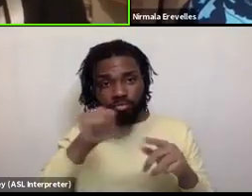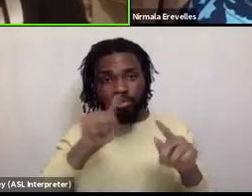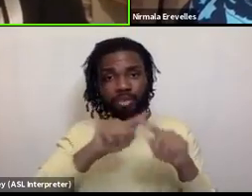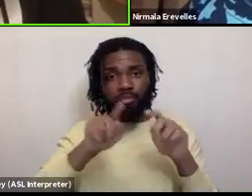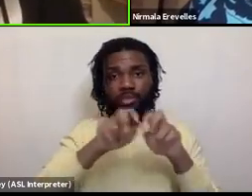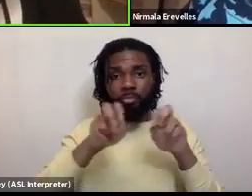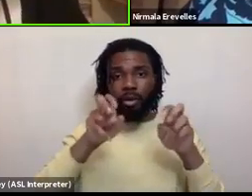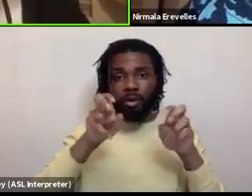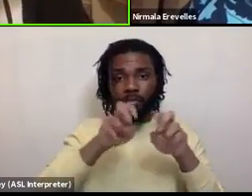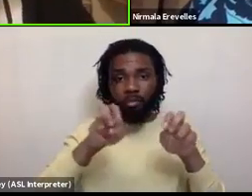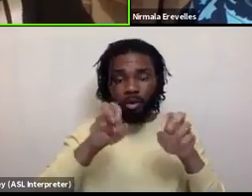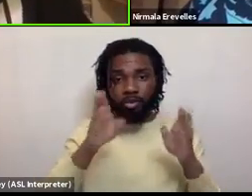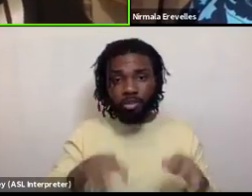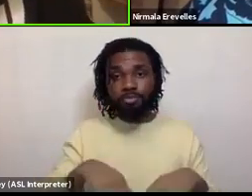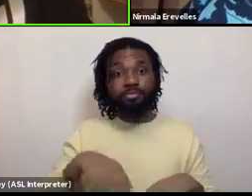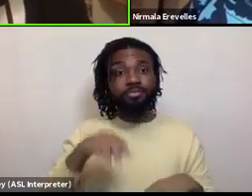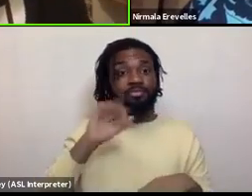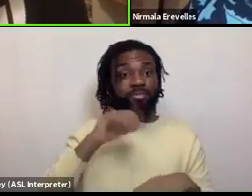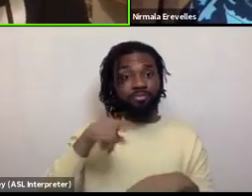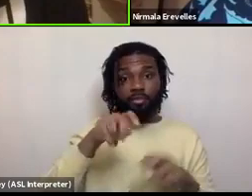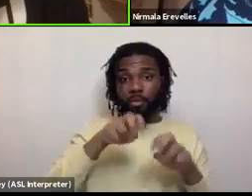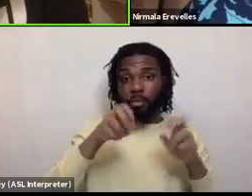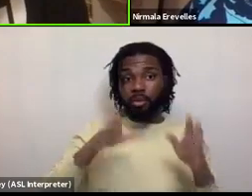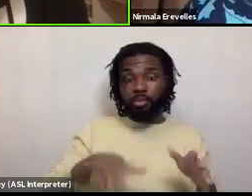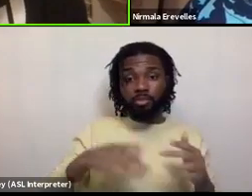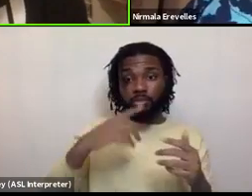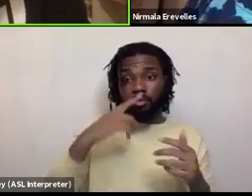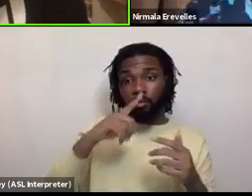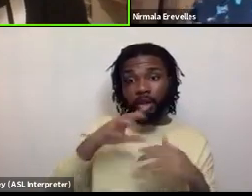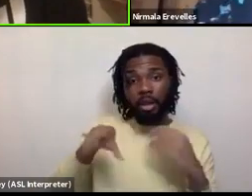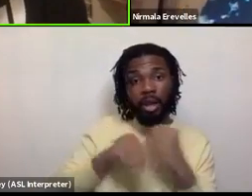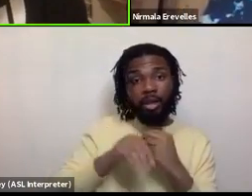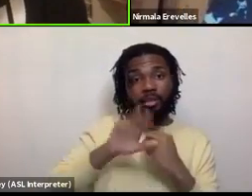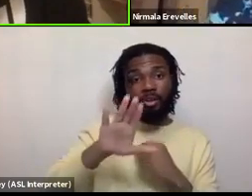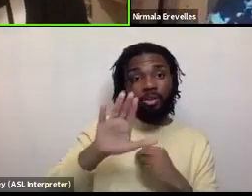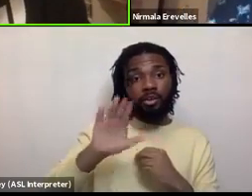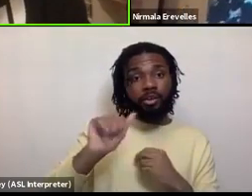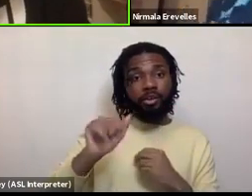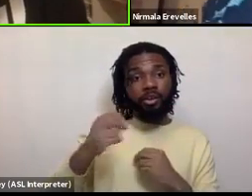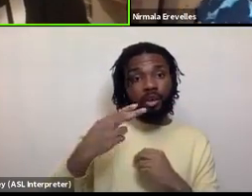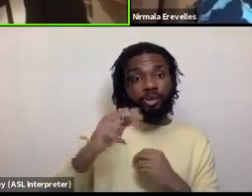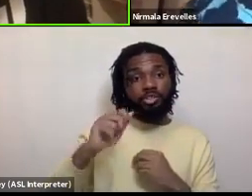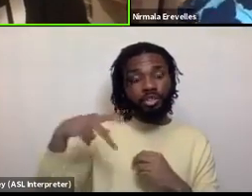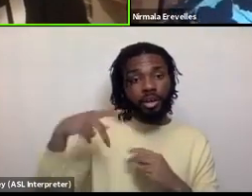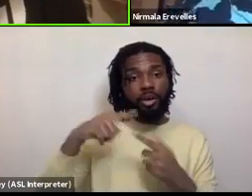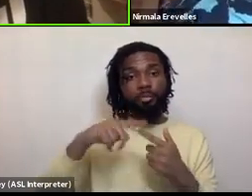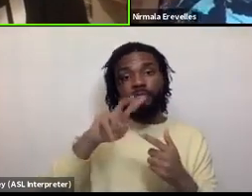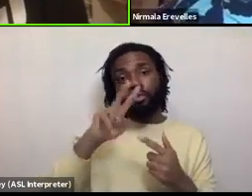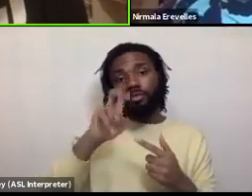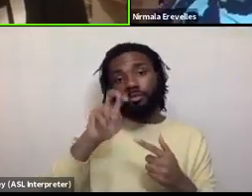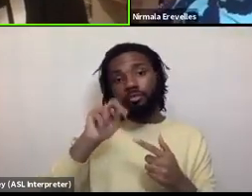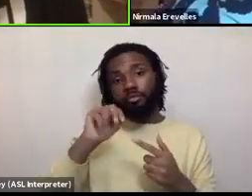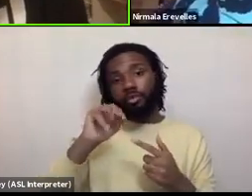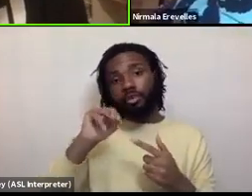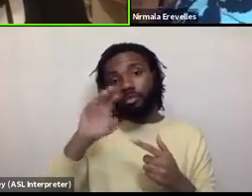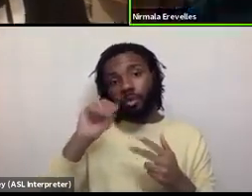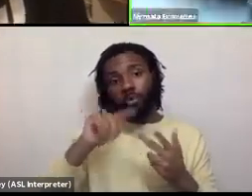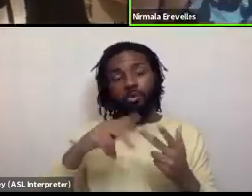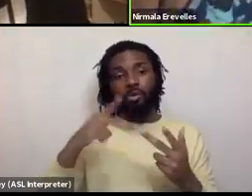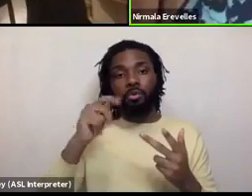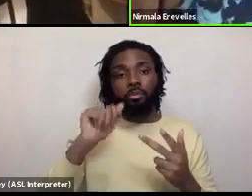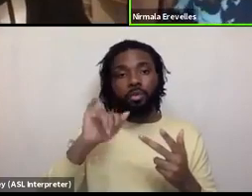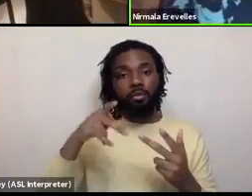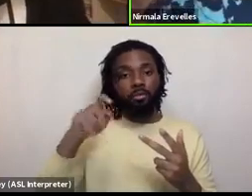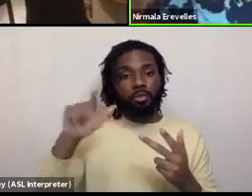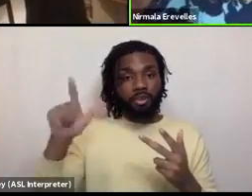If the panelists are okay with dropping their Cash Apps or Venmos or PayPals in the chat, that's fine. If not, we